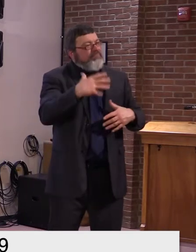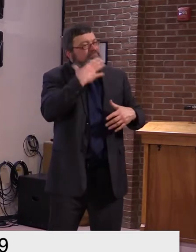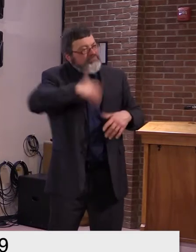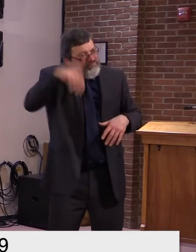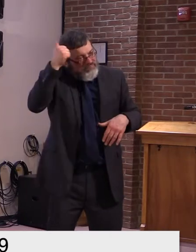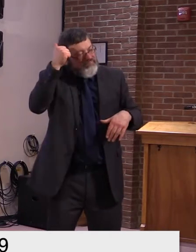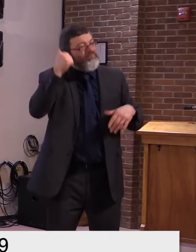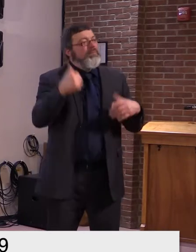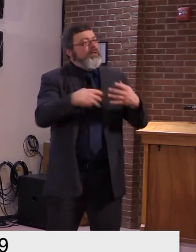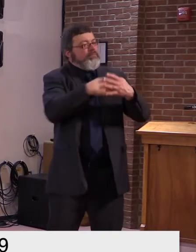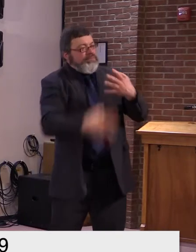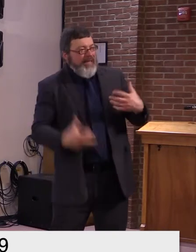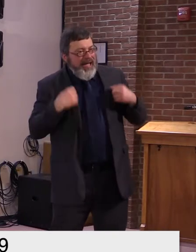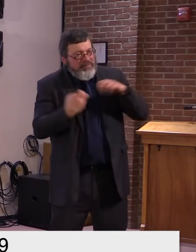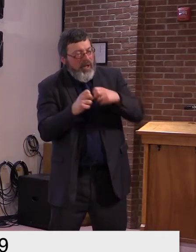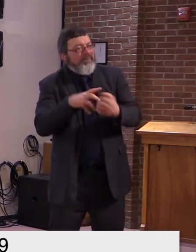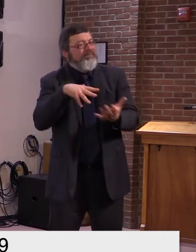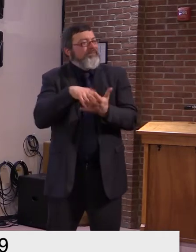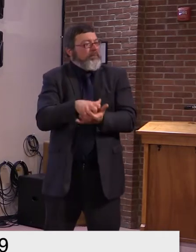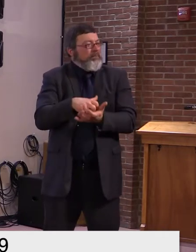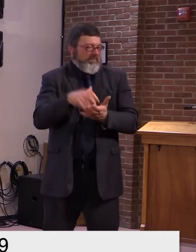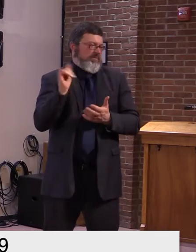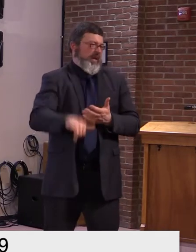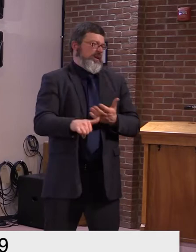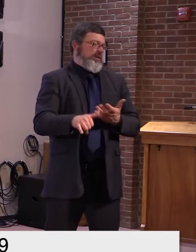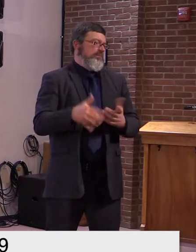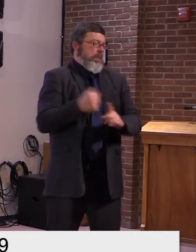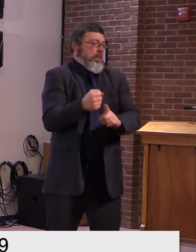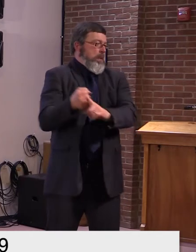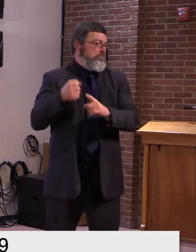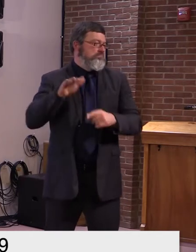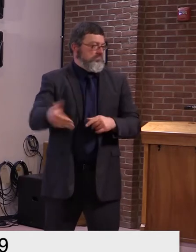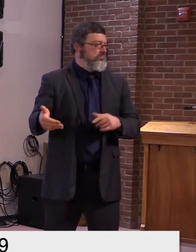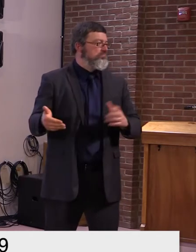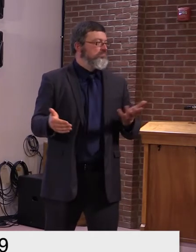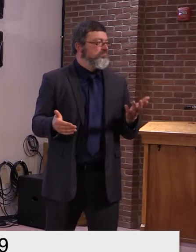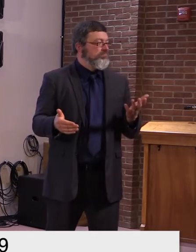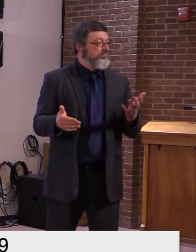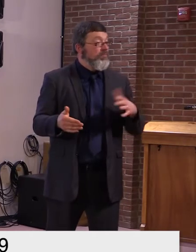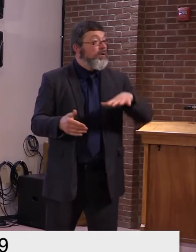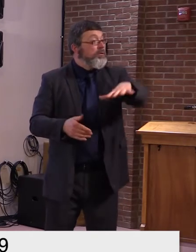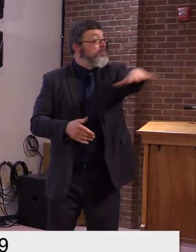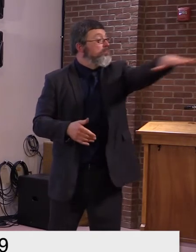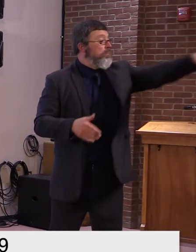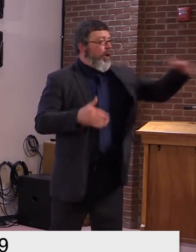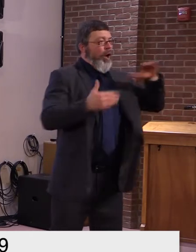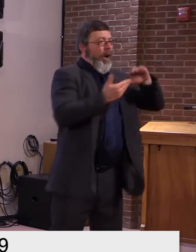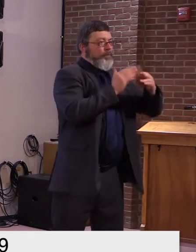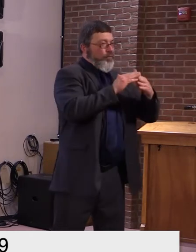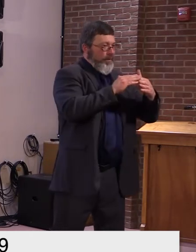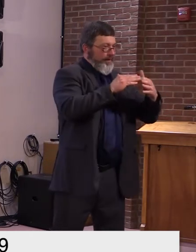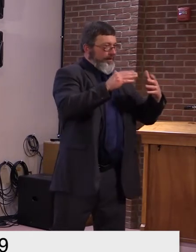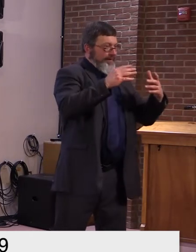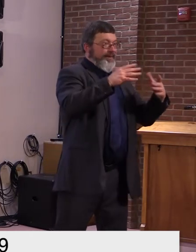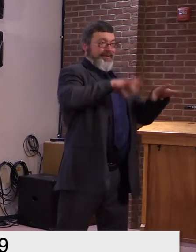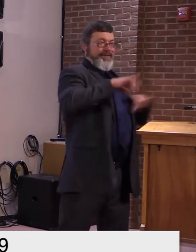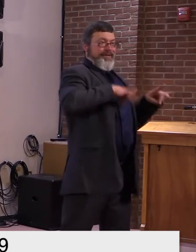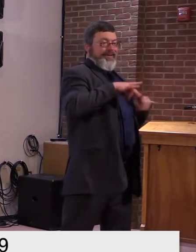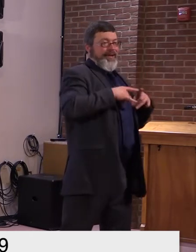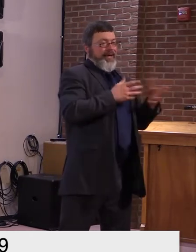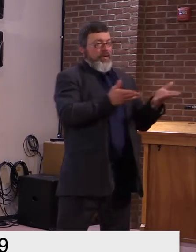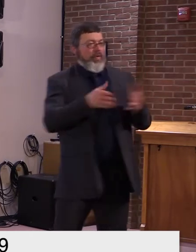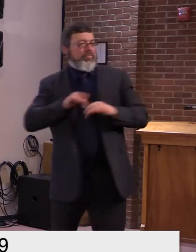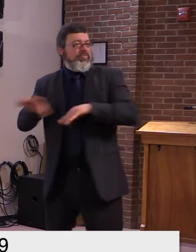guidance to keep our case rates low so that these facilities can protect their residents. Just under 500